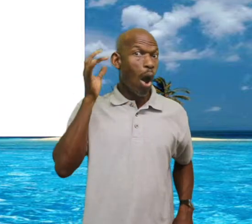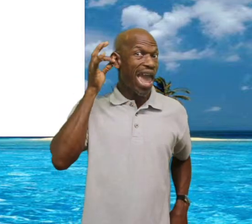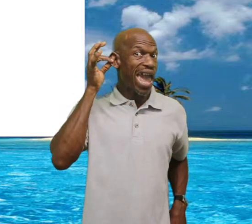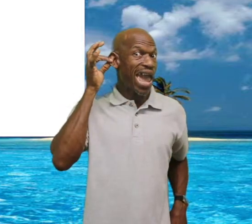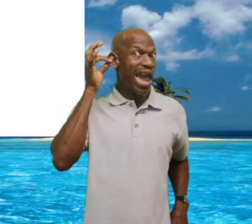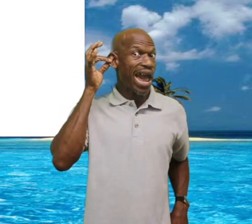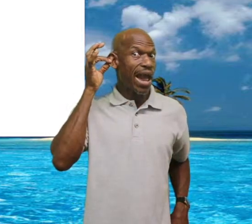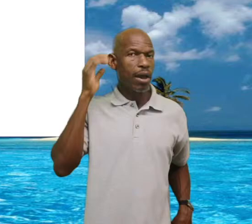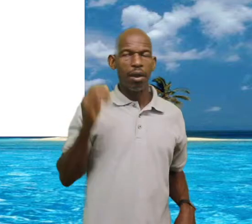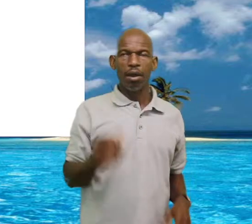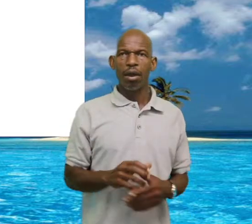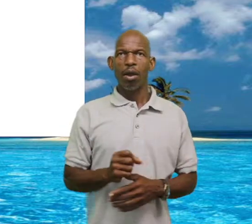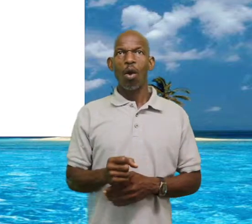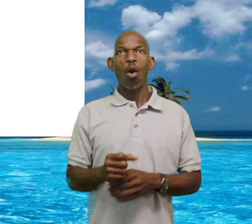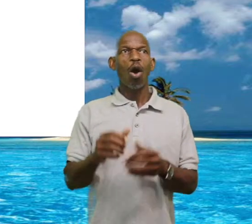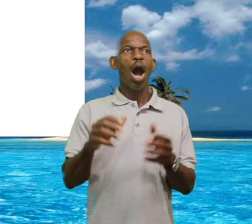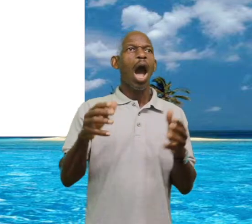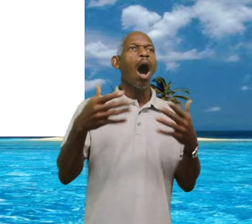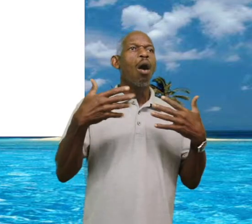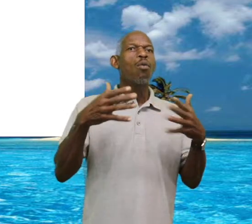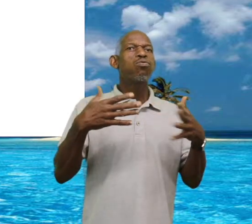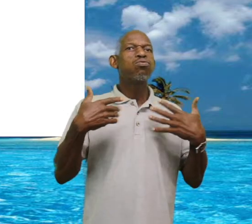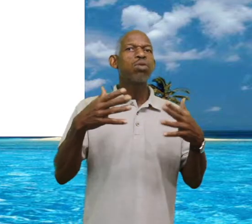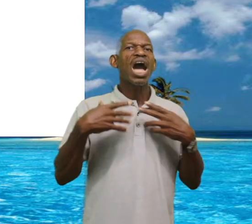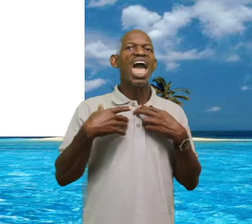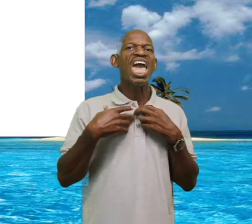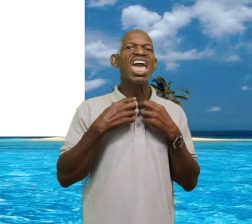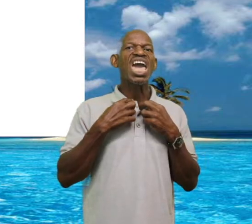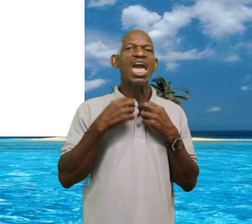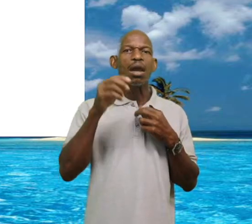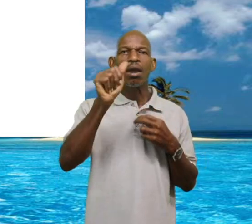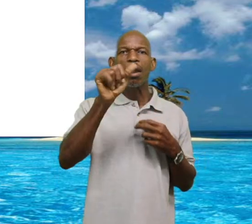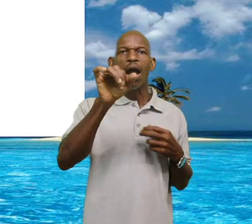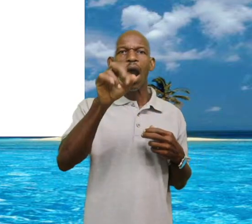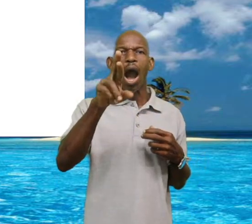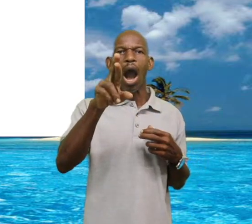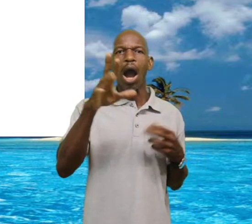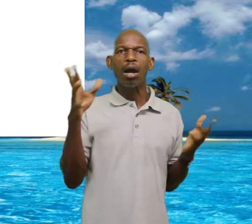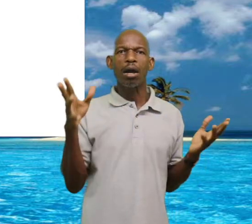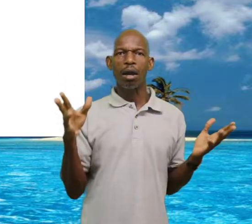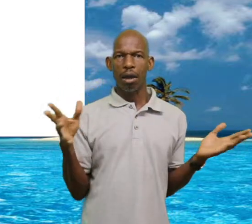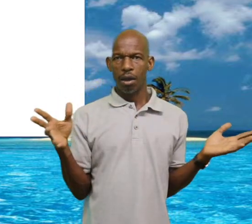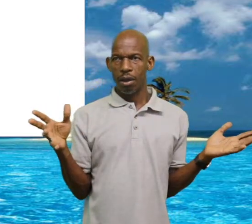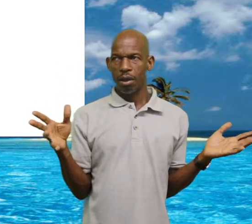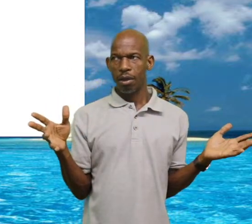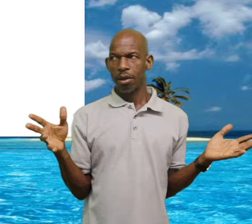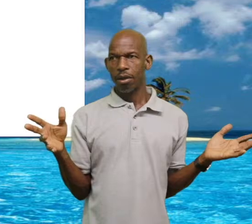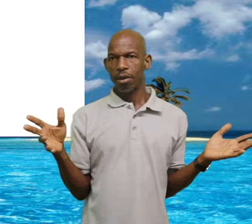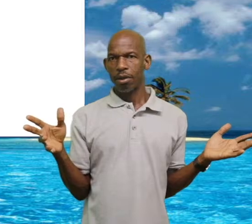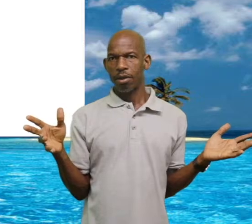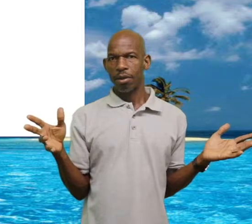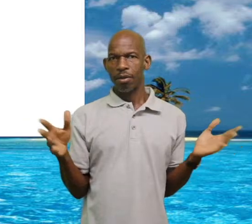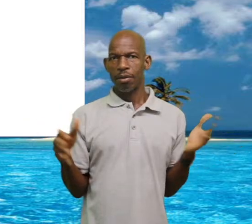the same, it says the same thing. It pronounced the same way as this